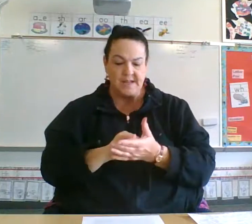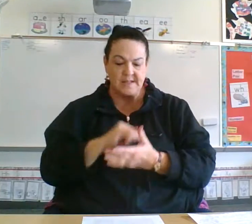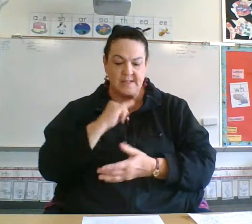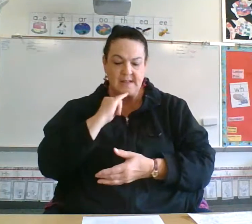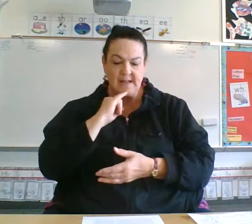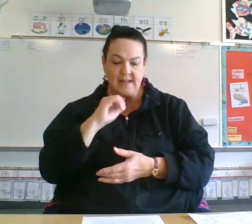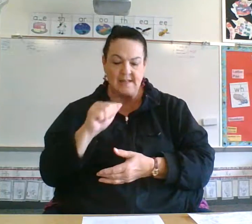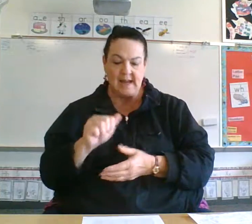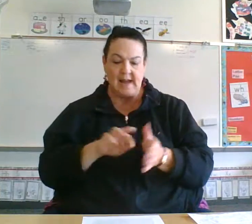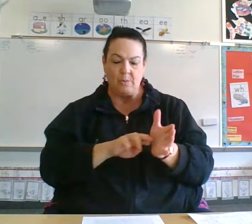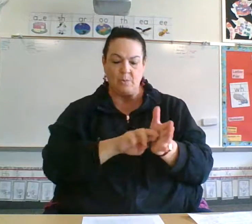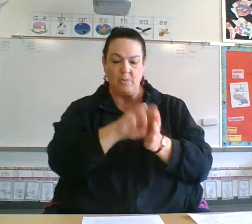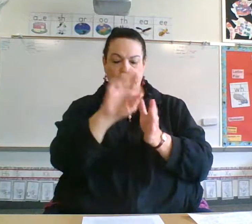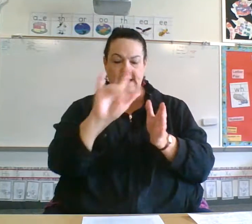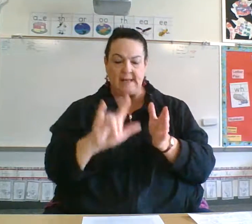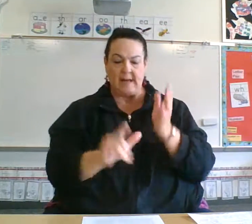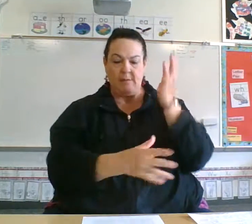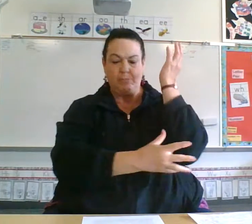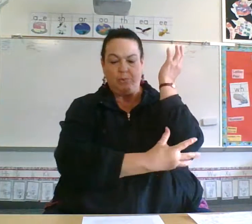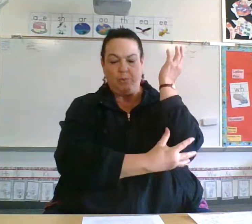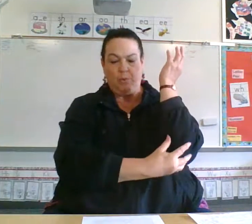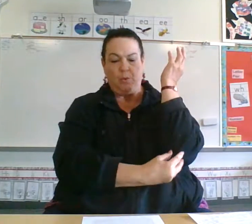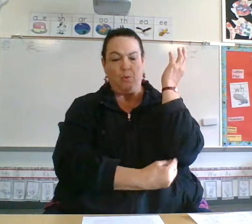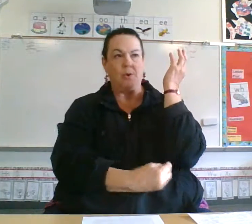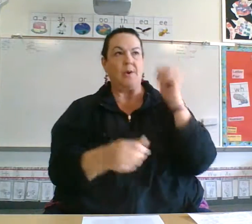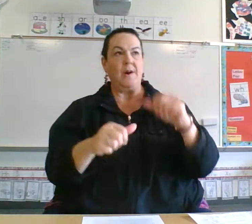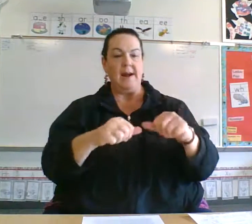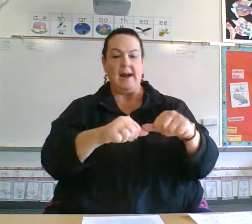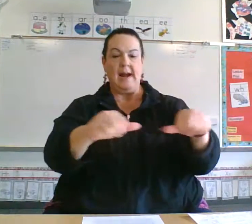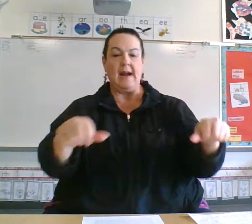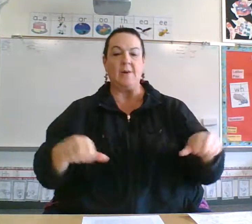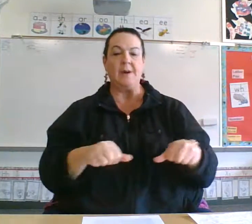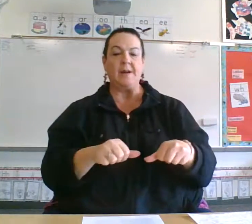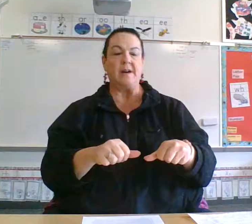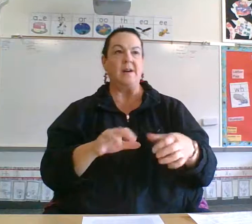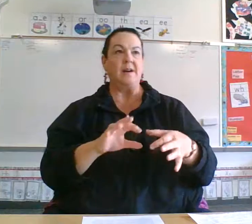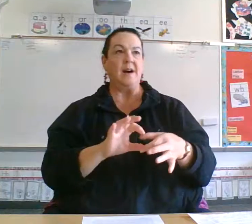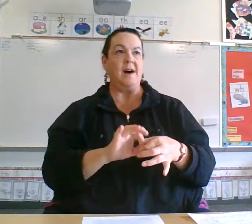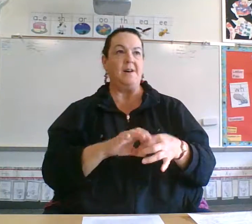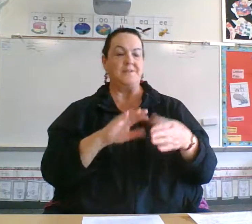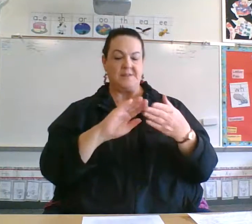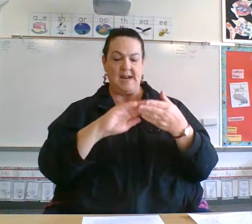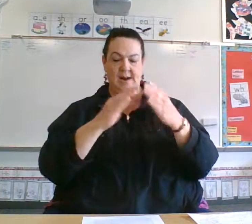This is a really poor area of town.